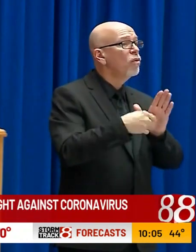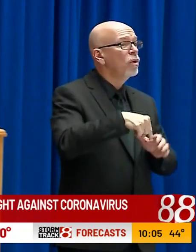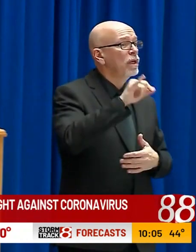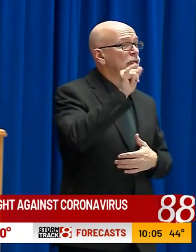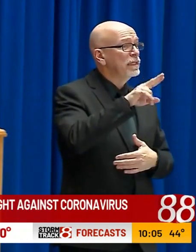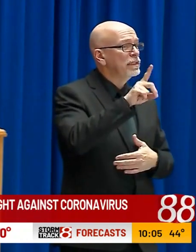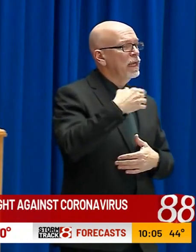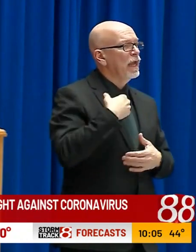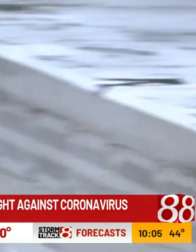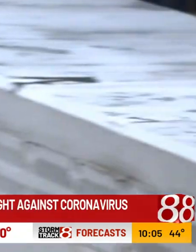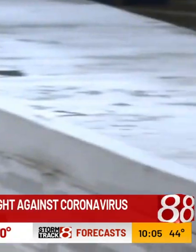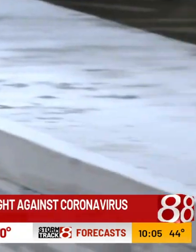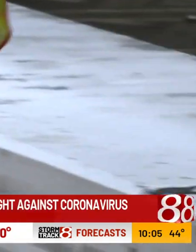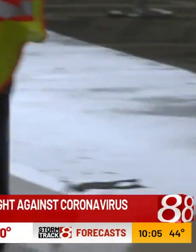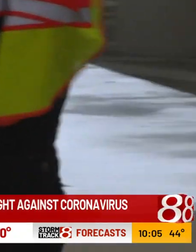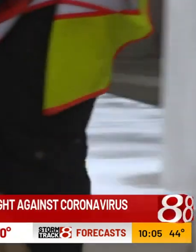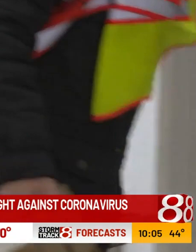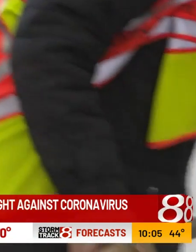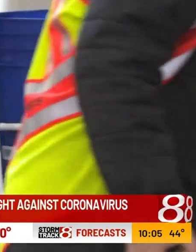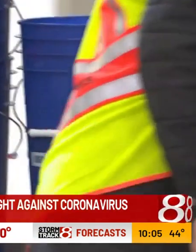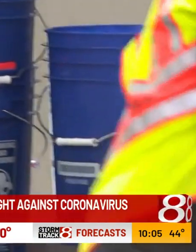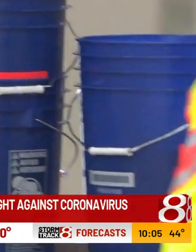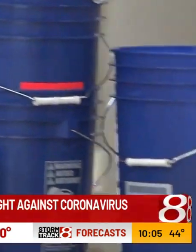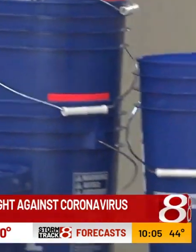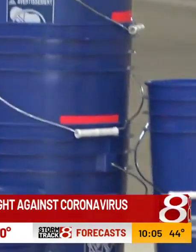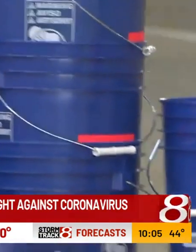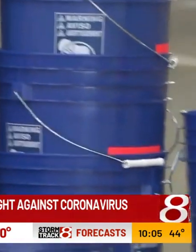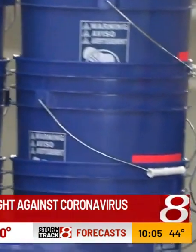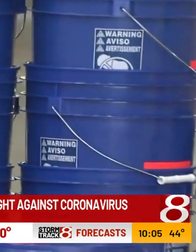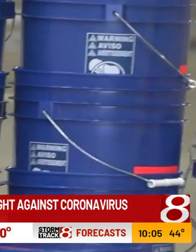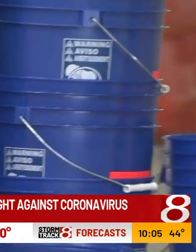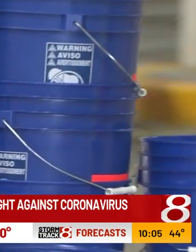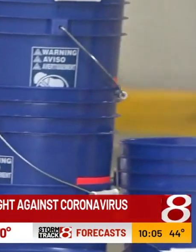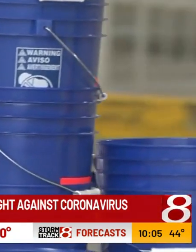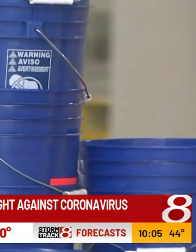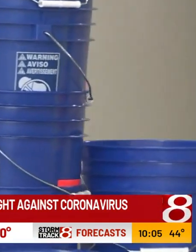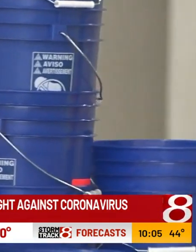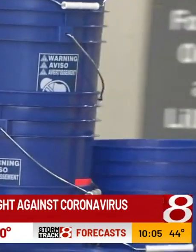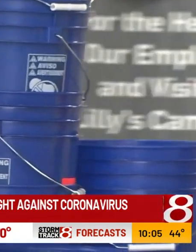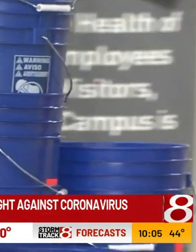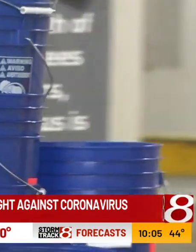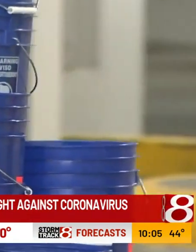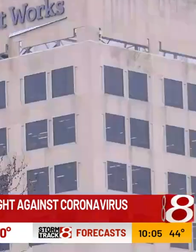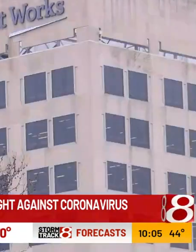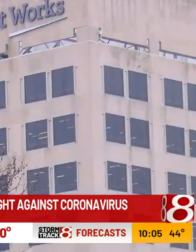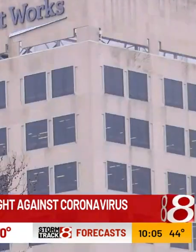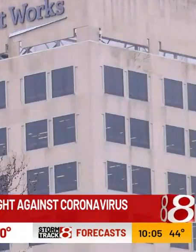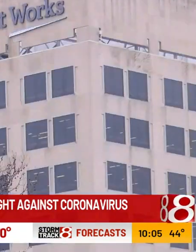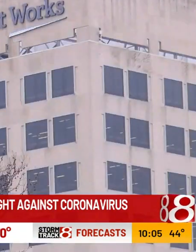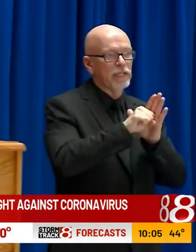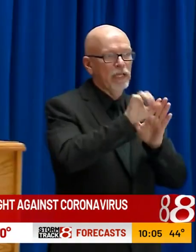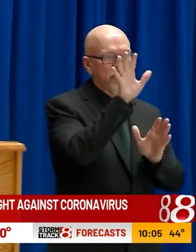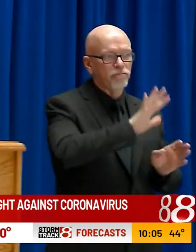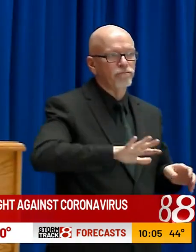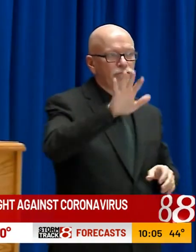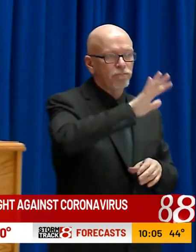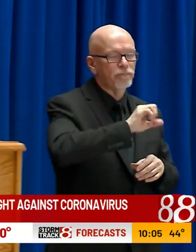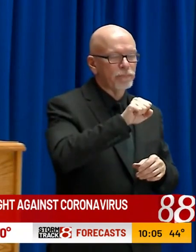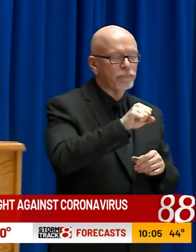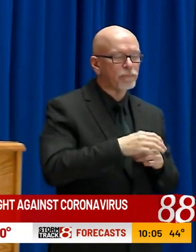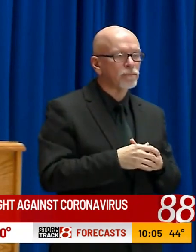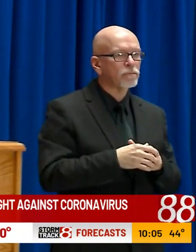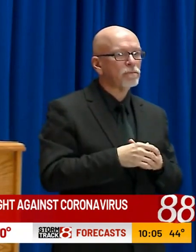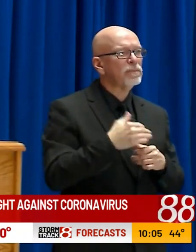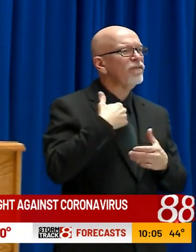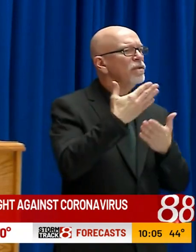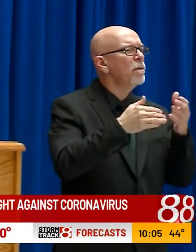has a strong spirit. Help from different parts of Indiana now making COVID-19 testing available throughout the state. I know that there are